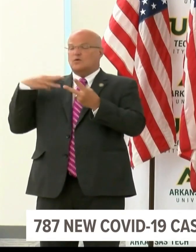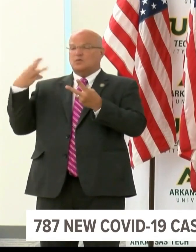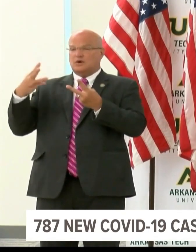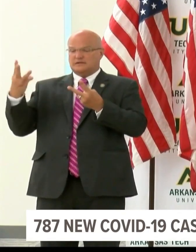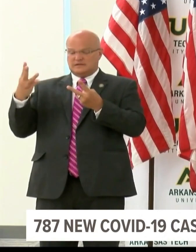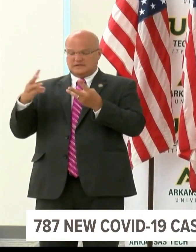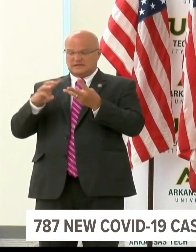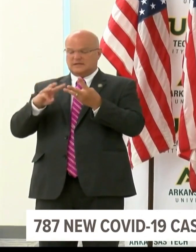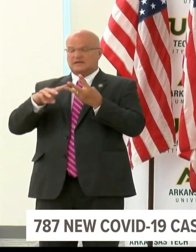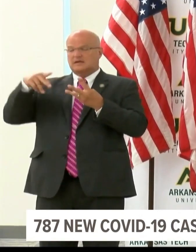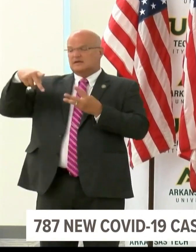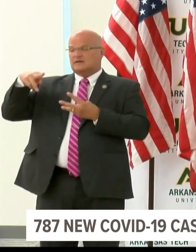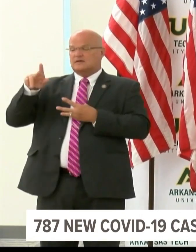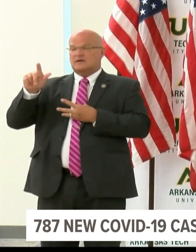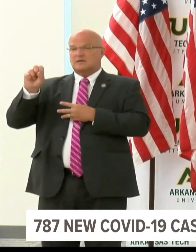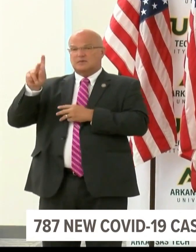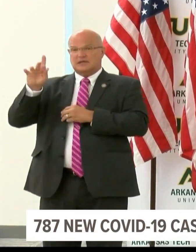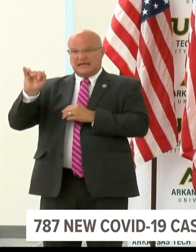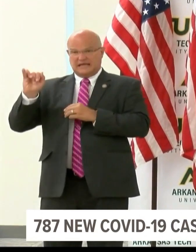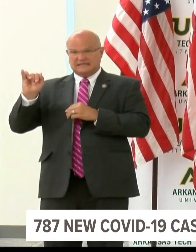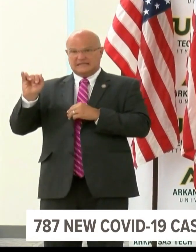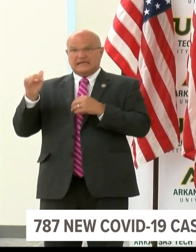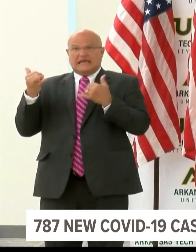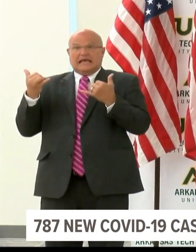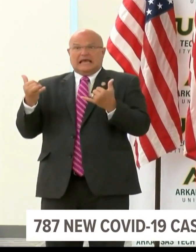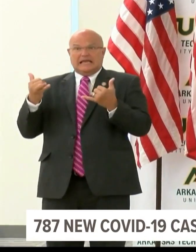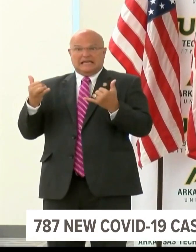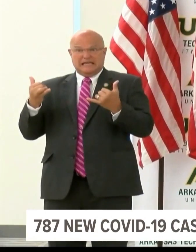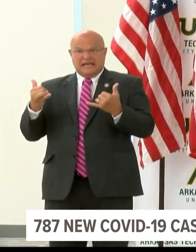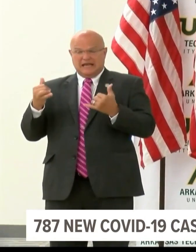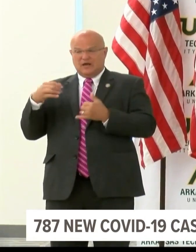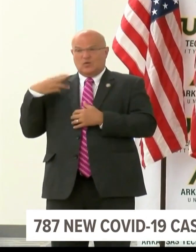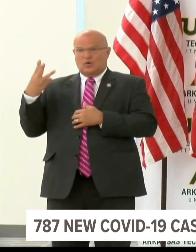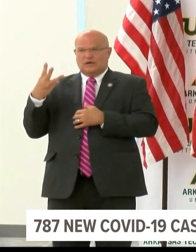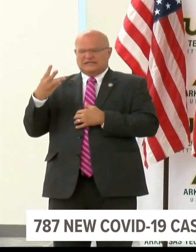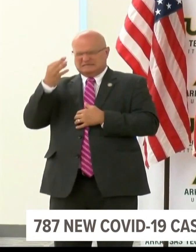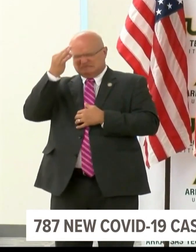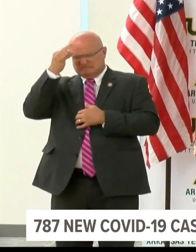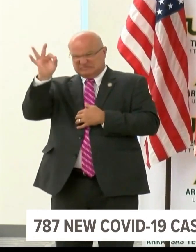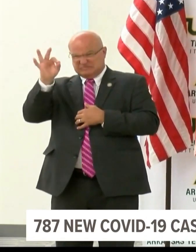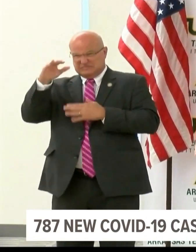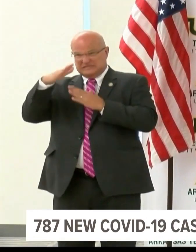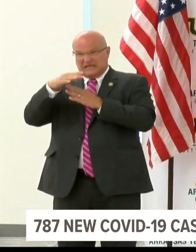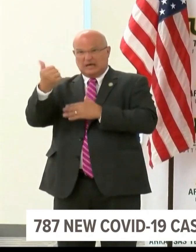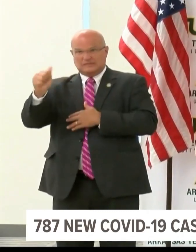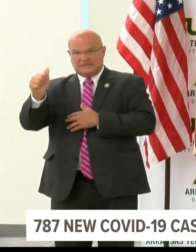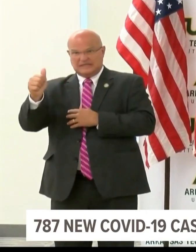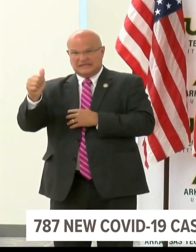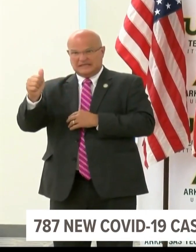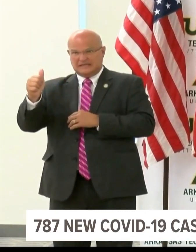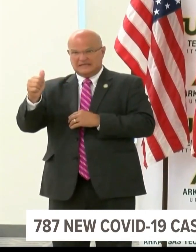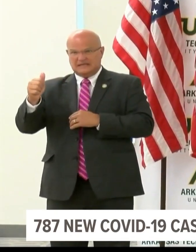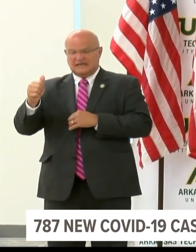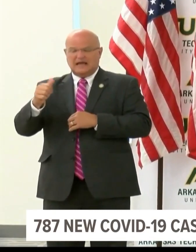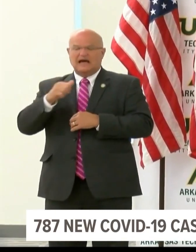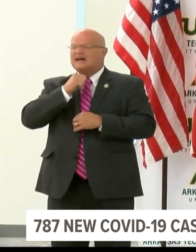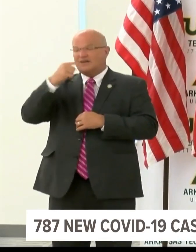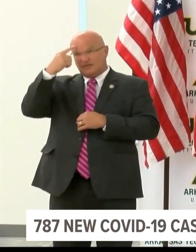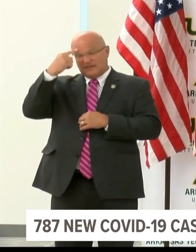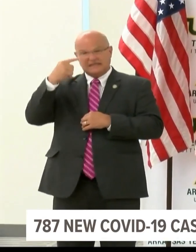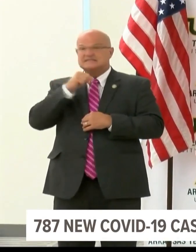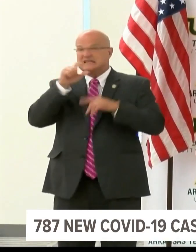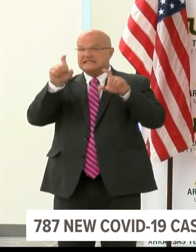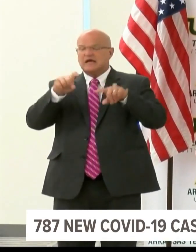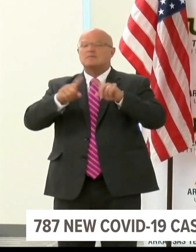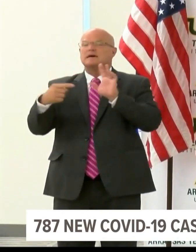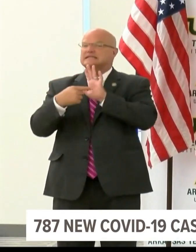and Benton and Washington County barely made the top 10. Now, I hope that's not simply a result of not testing enough, but I think it